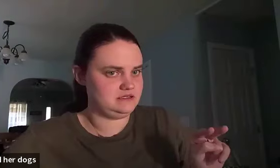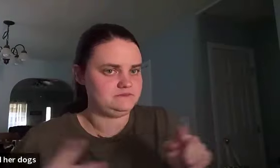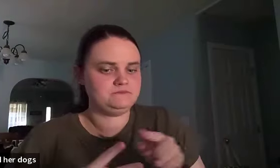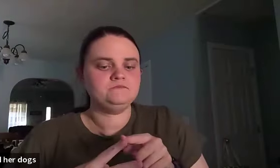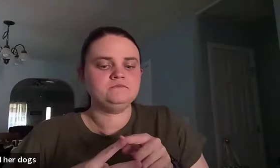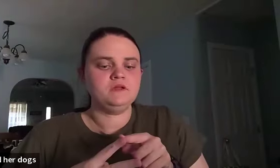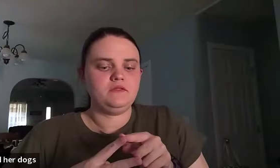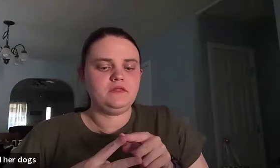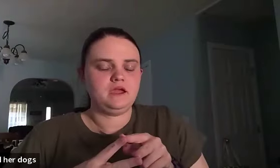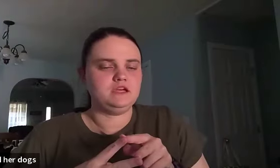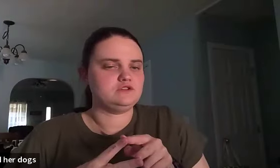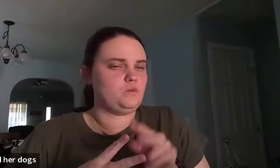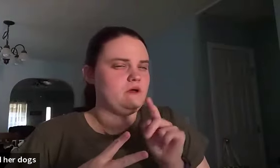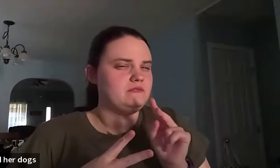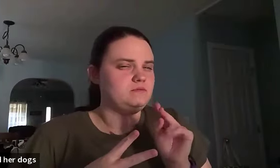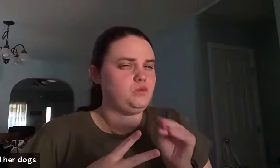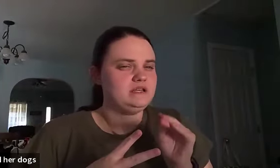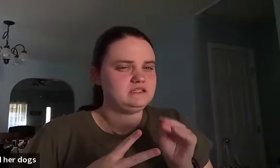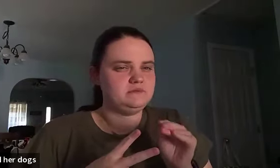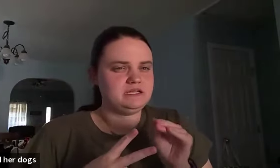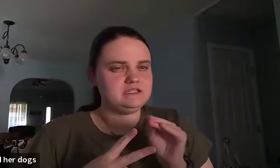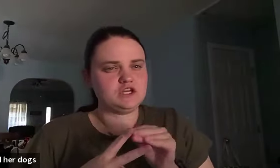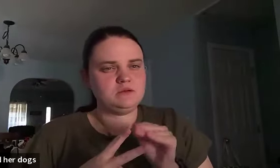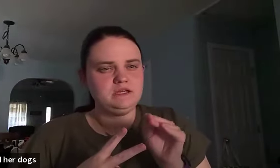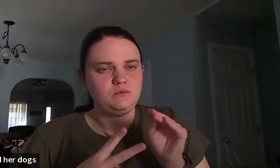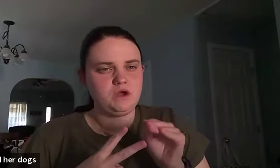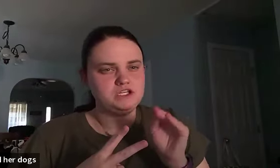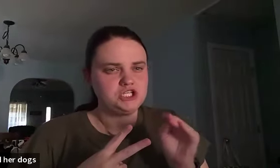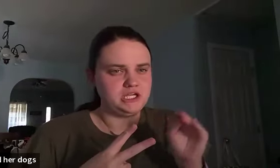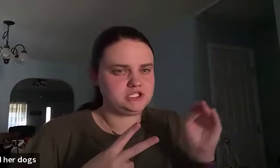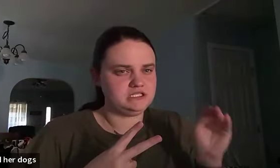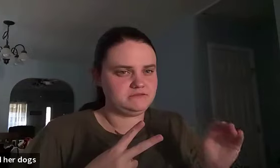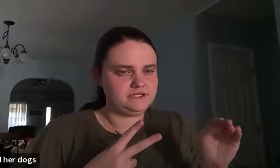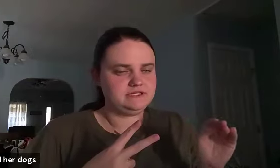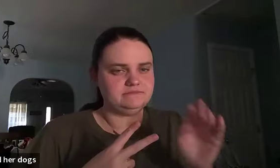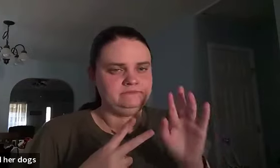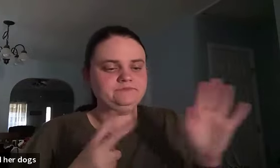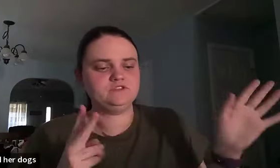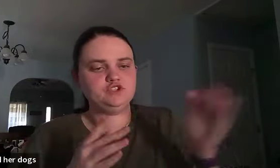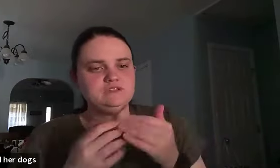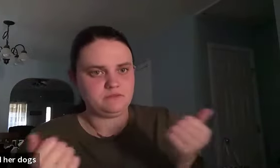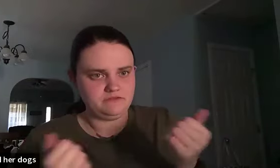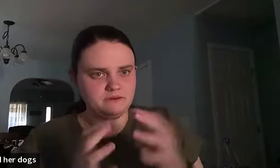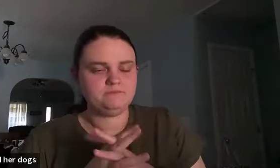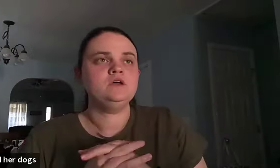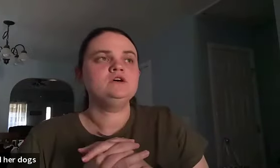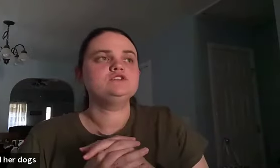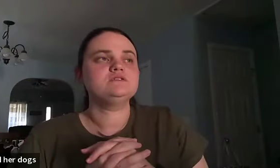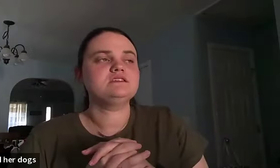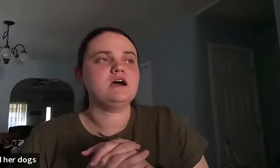signs. They is what it's going to be is it's going to be one change in difference to separate them. So the